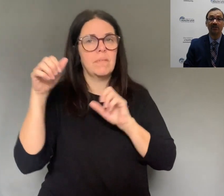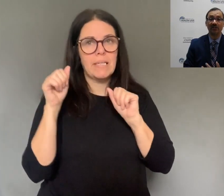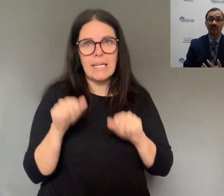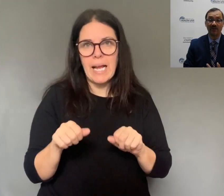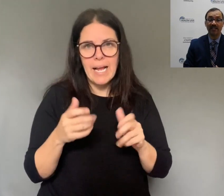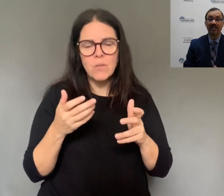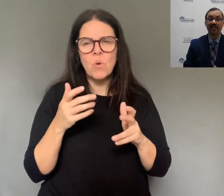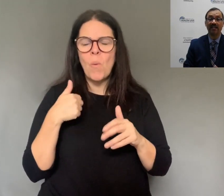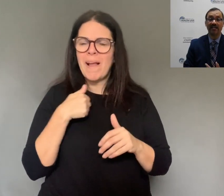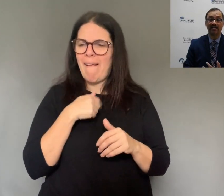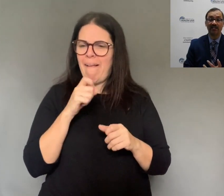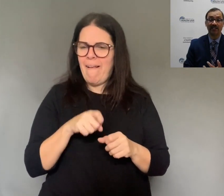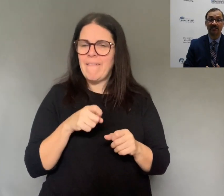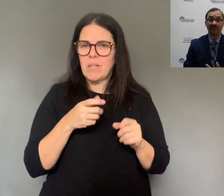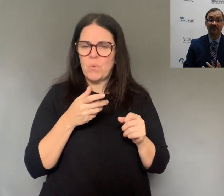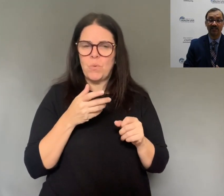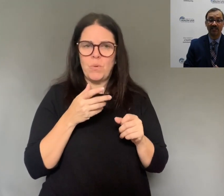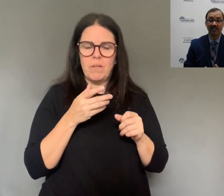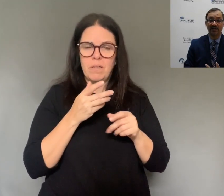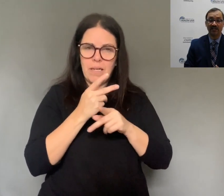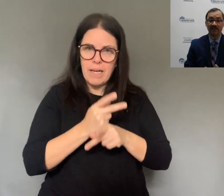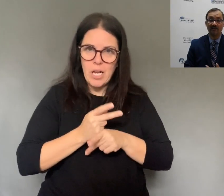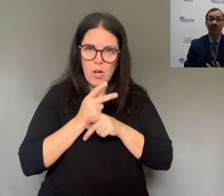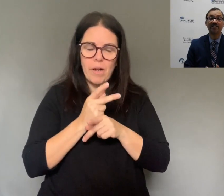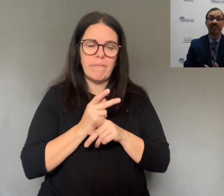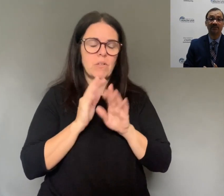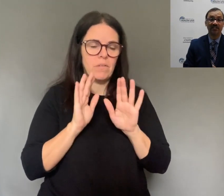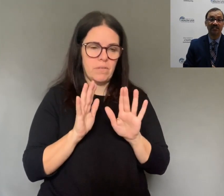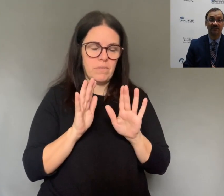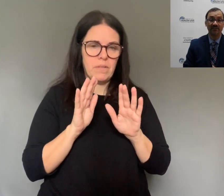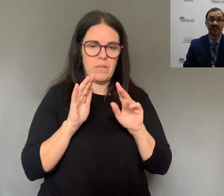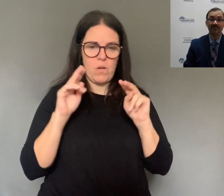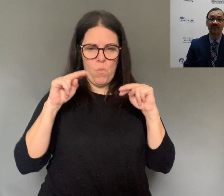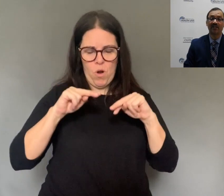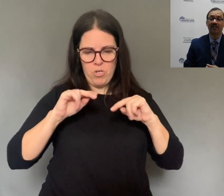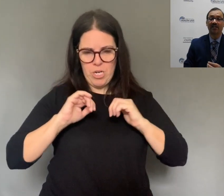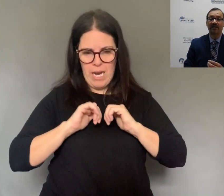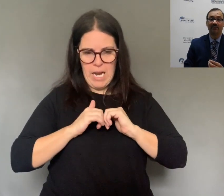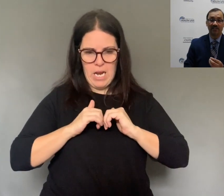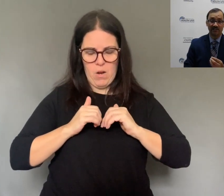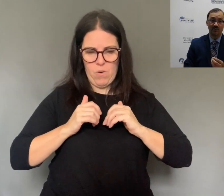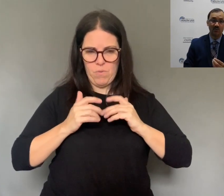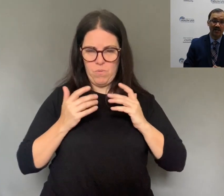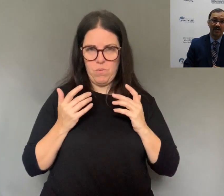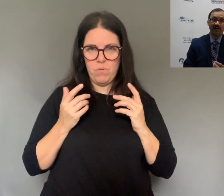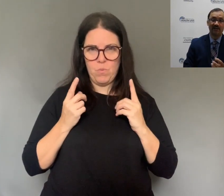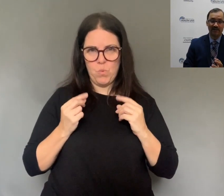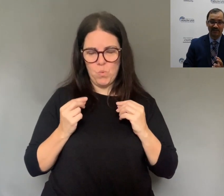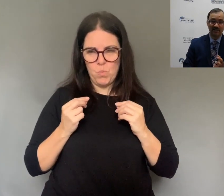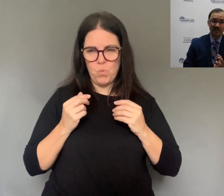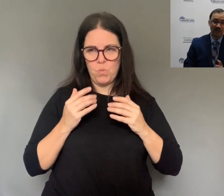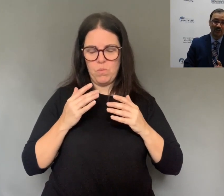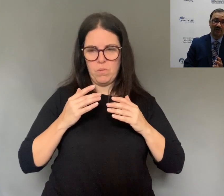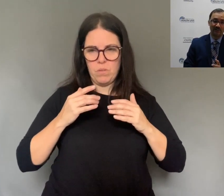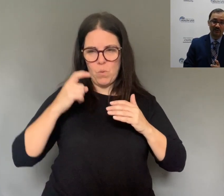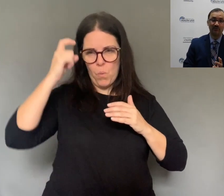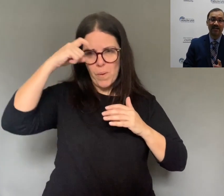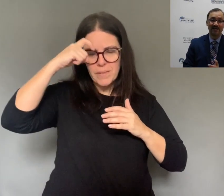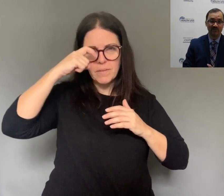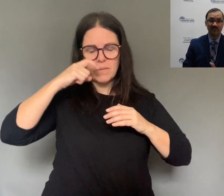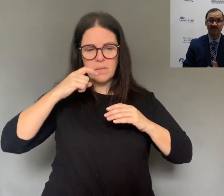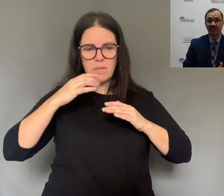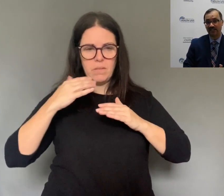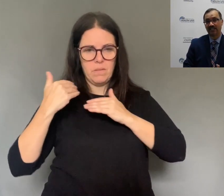all waiting and watching it very carefully, because one or two